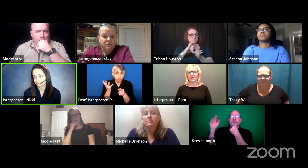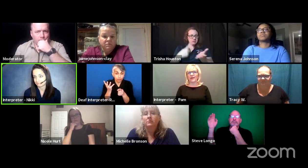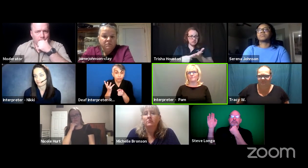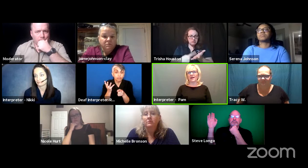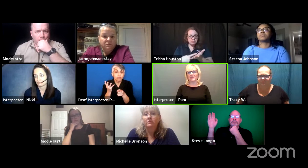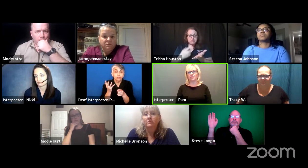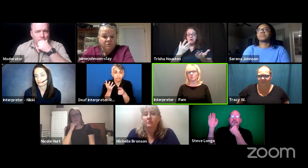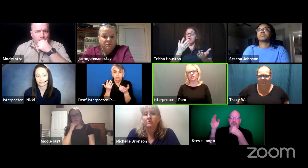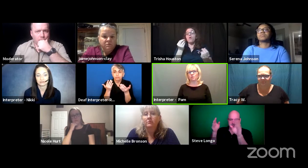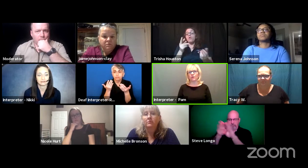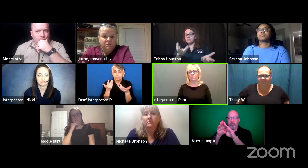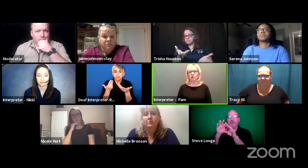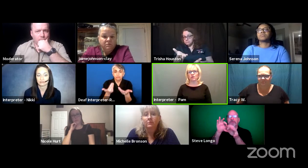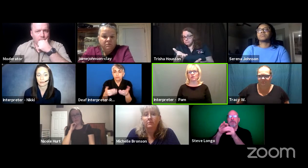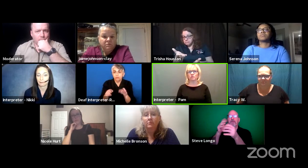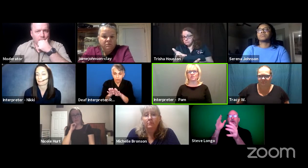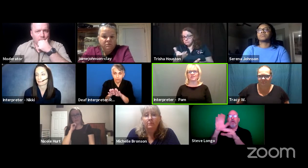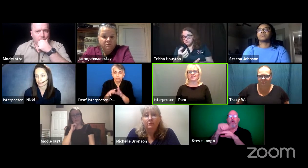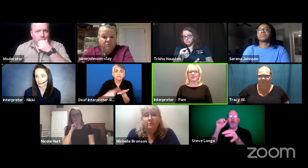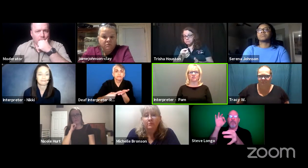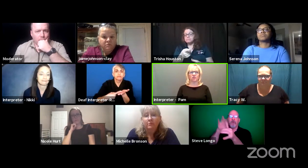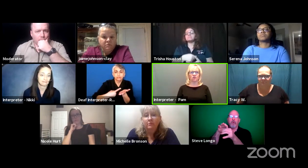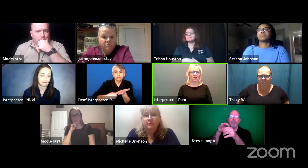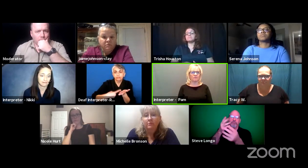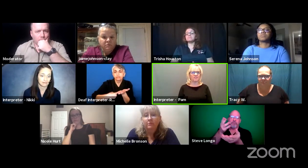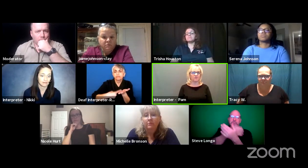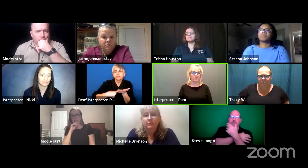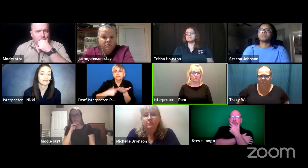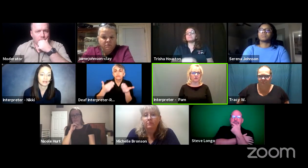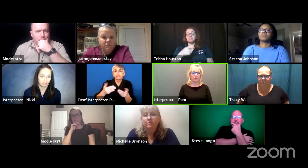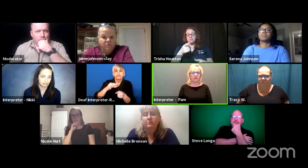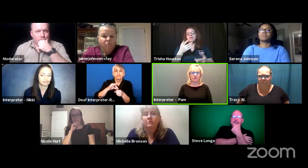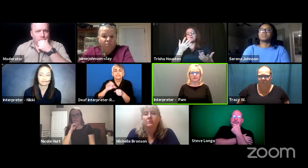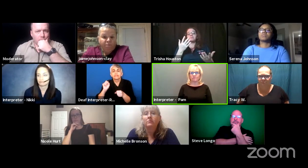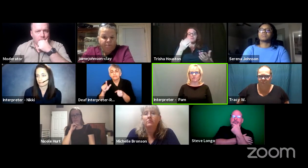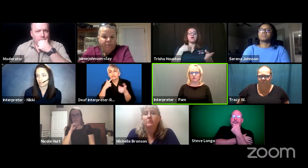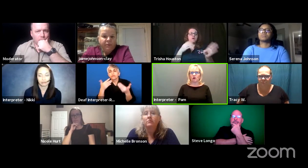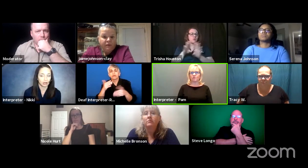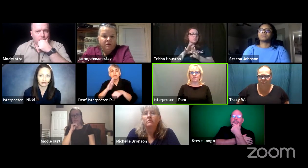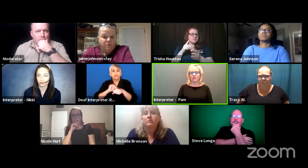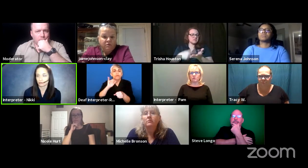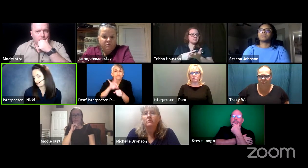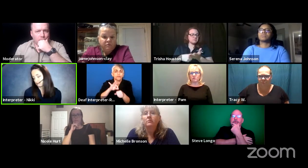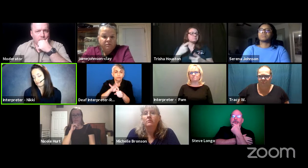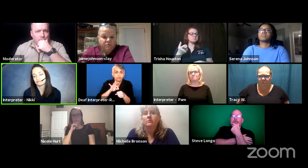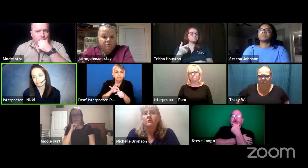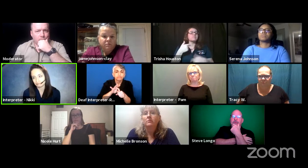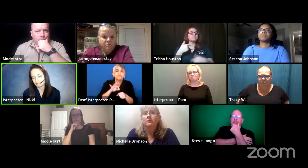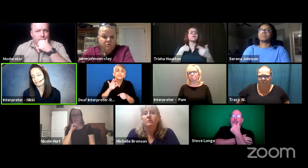Okay, back to Tricia. We will close the discussion or comments if they're. Yep, call to vote. Mm-hmm.